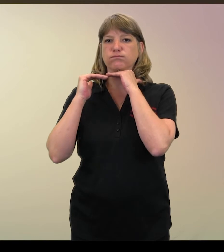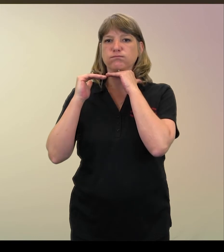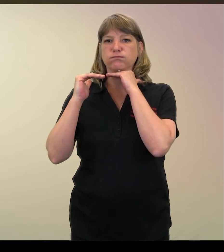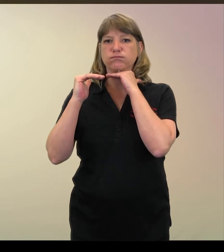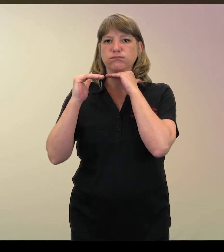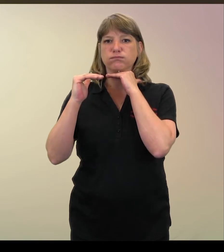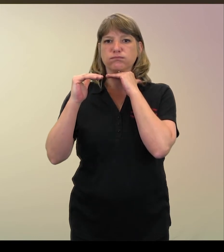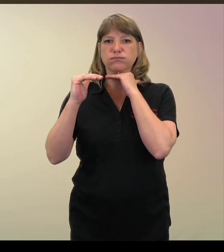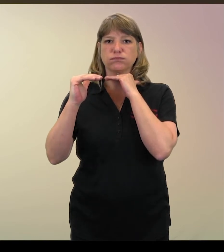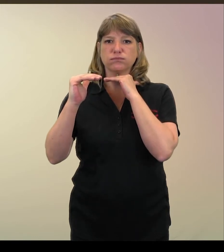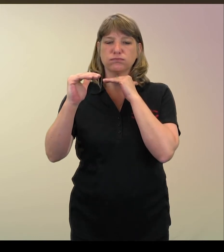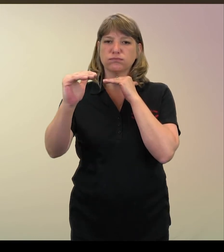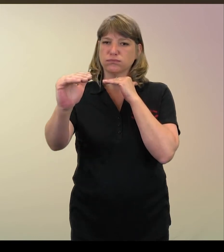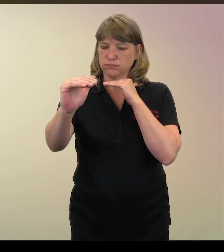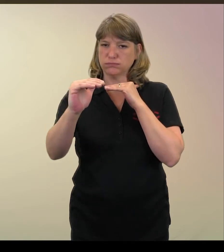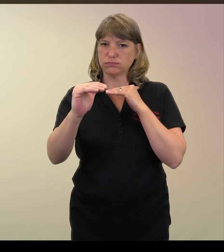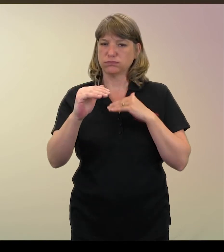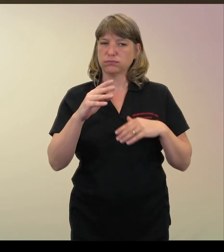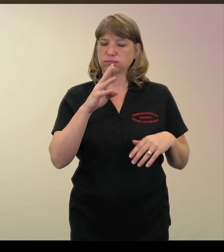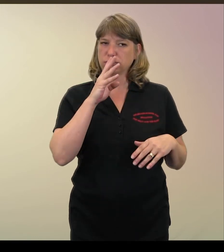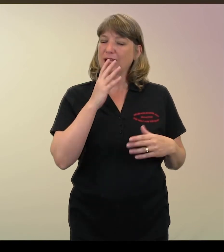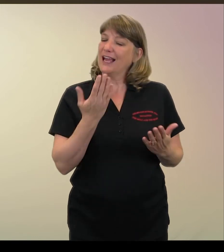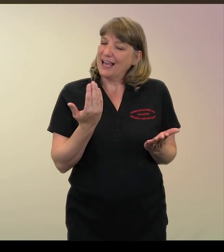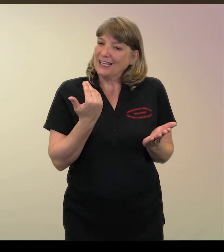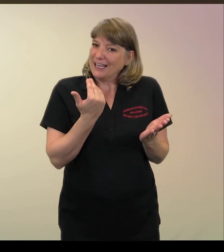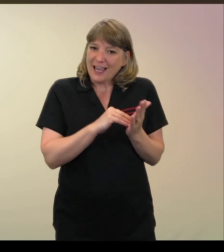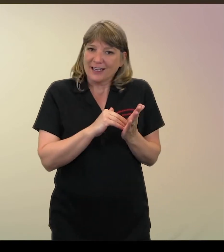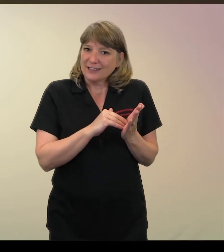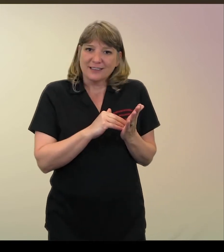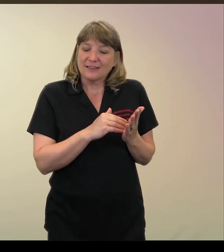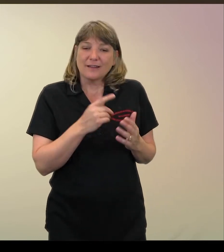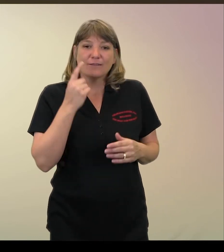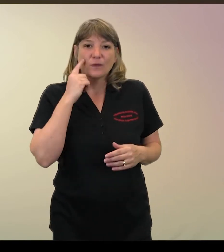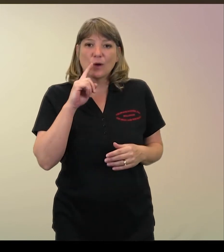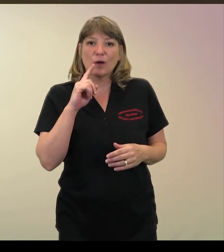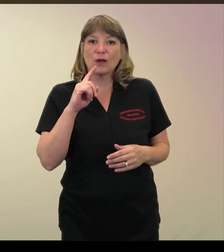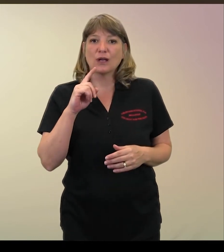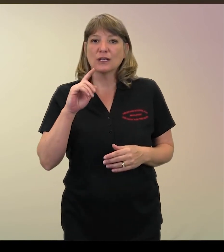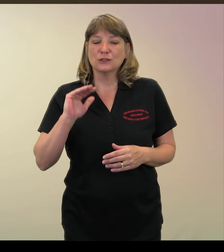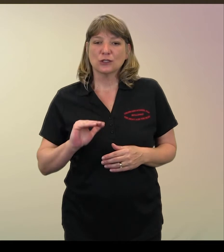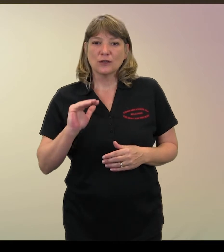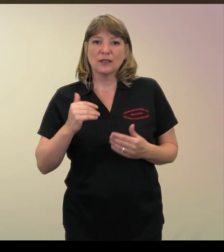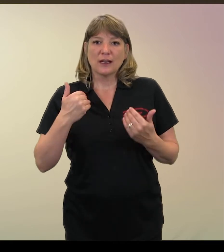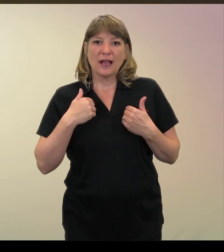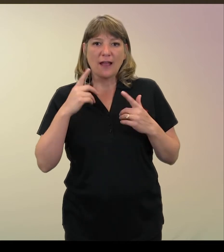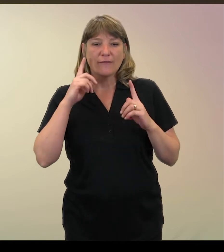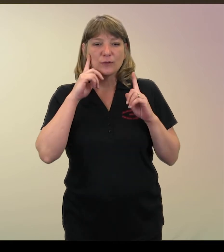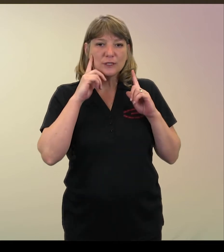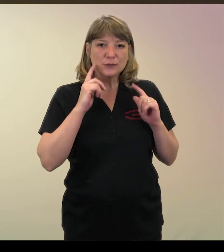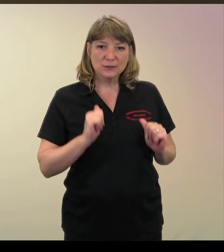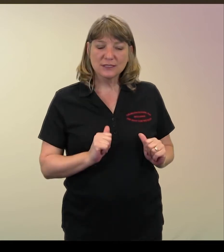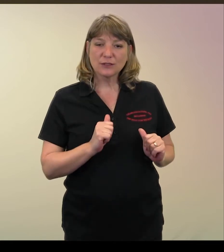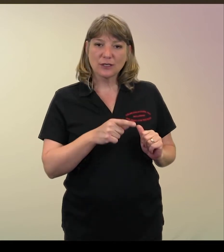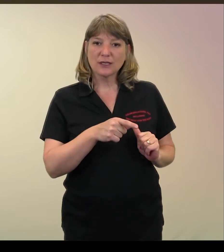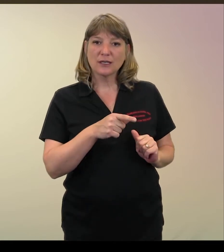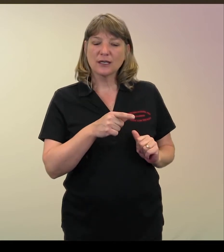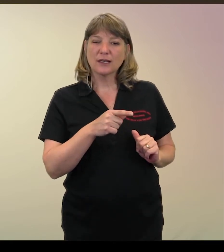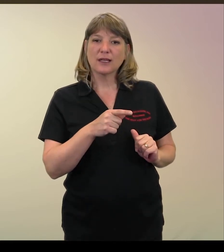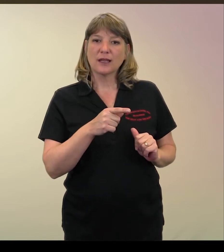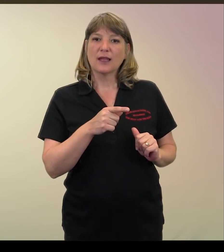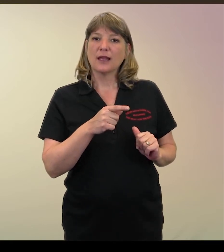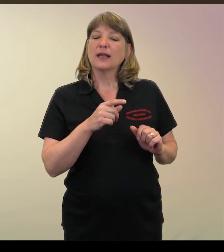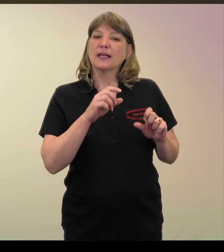of a monotone intonation in their speech. Again, even for children who have some kind of reduced